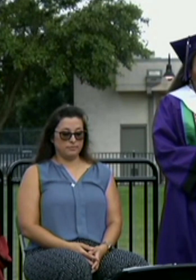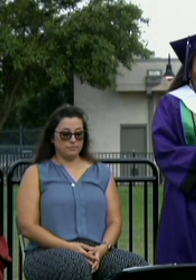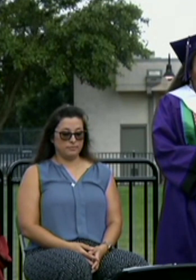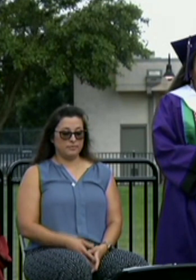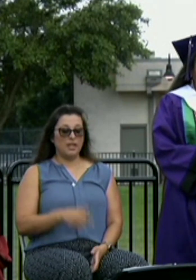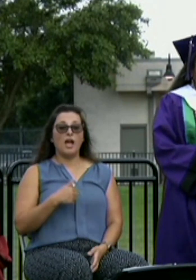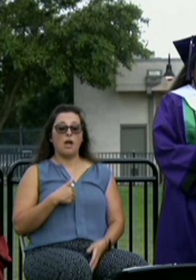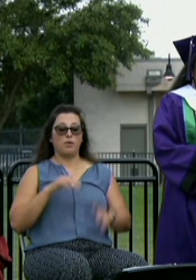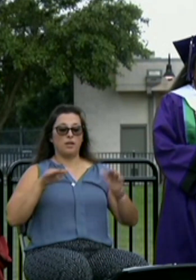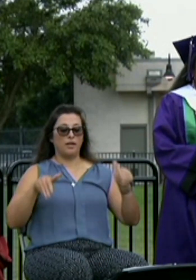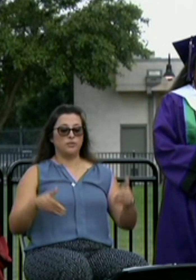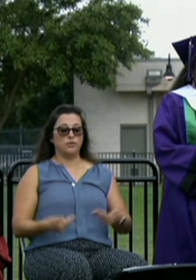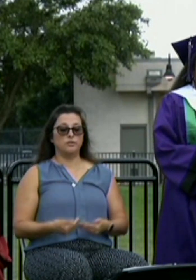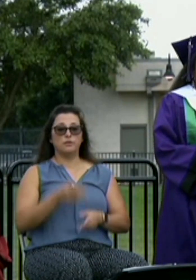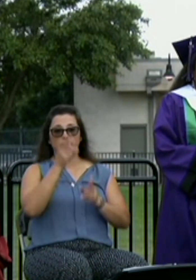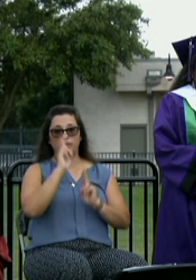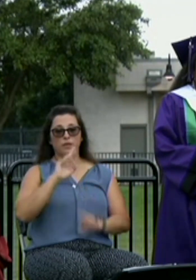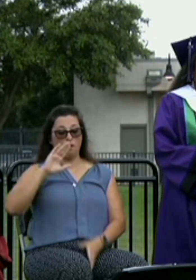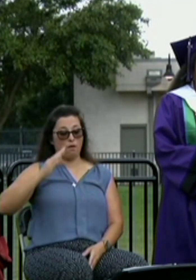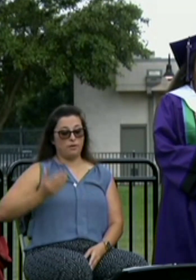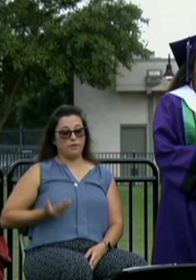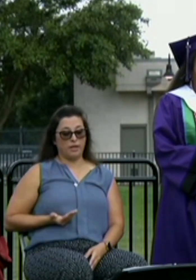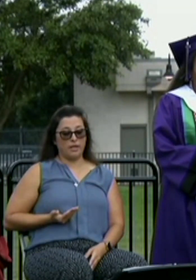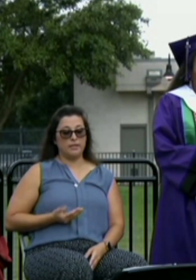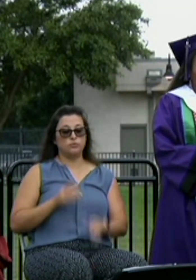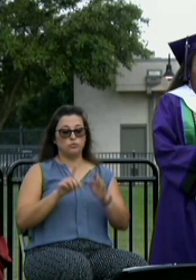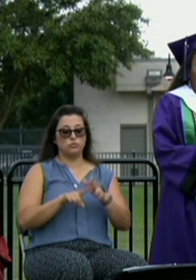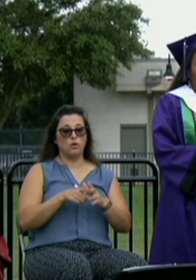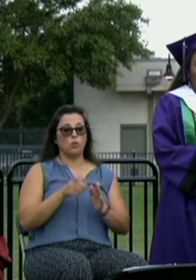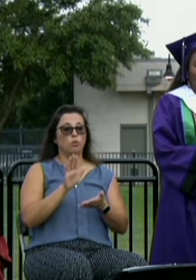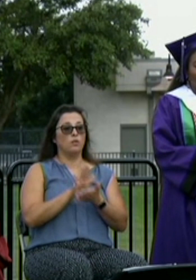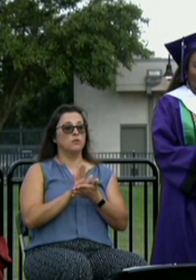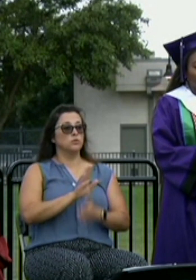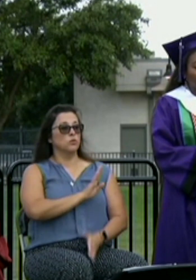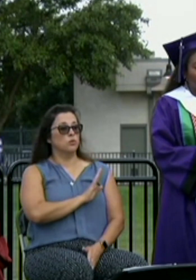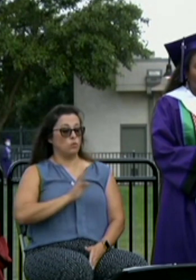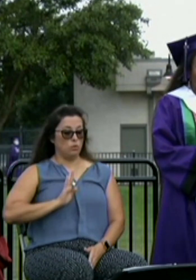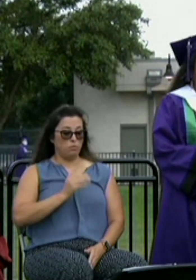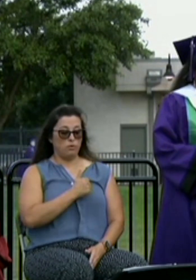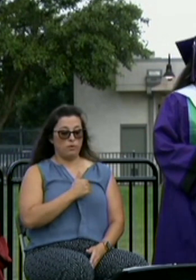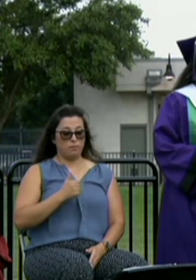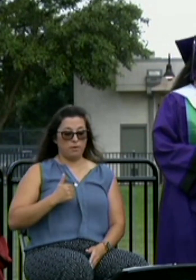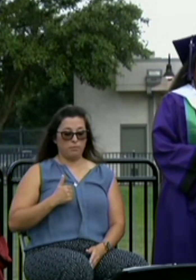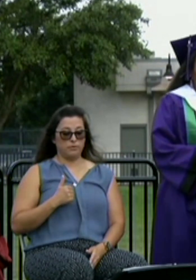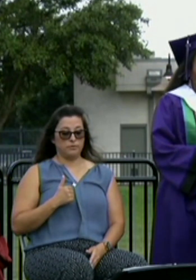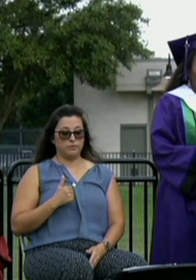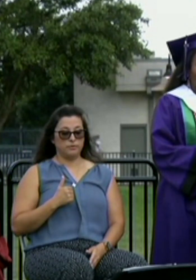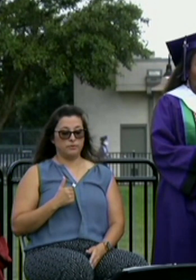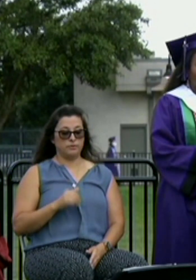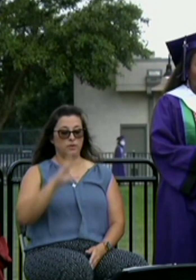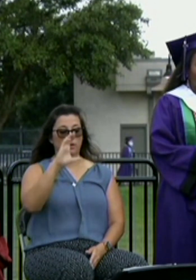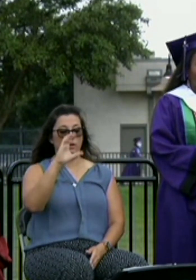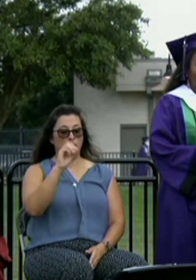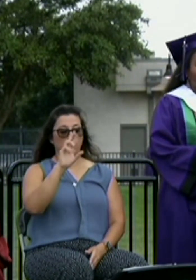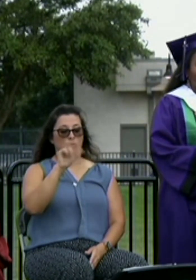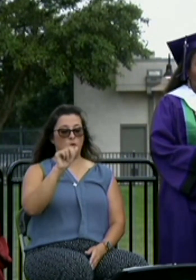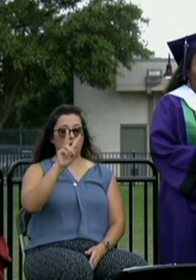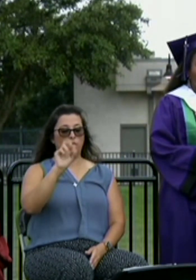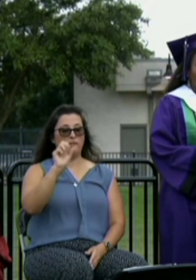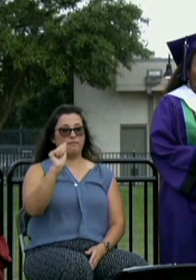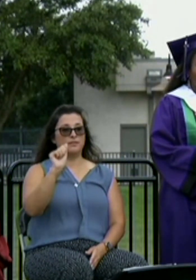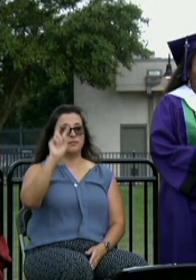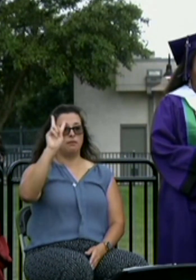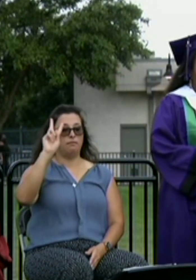I would like to introduce our honored guests, beginning with our school board members. Corey Vessa,